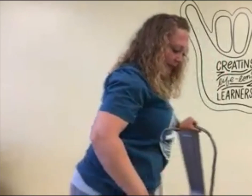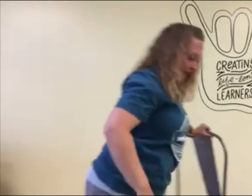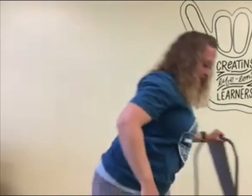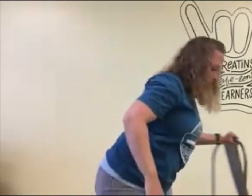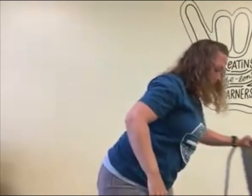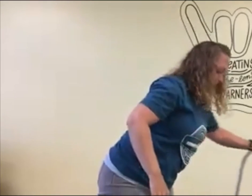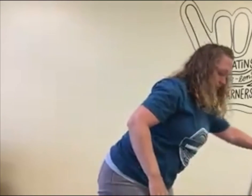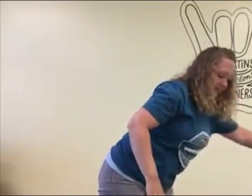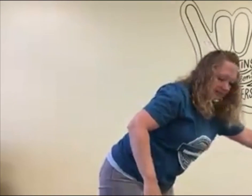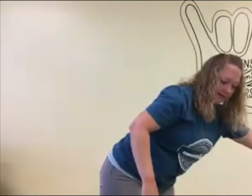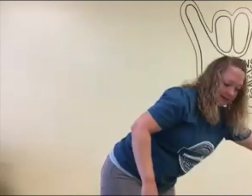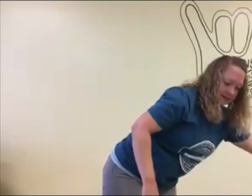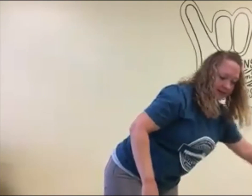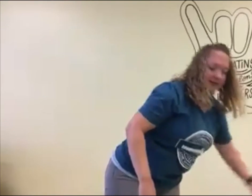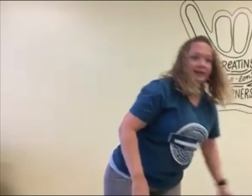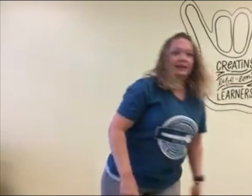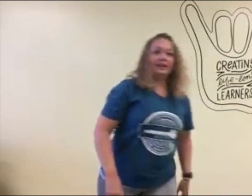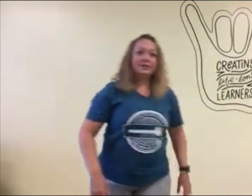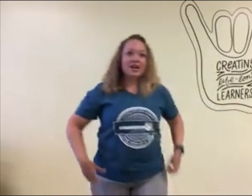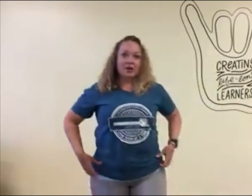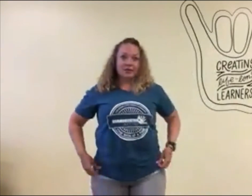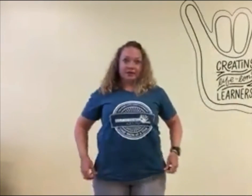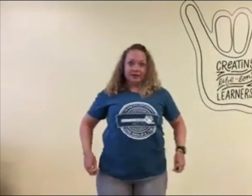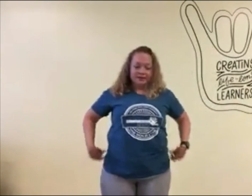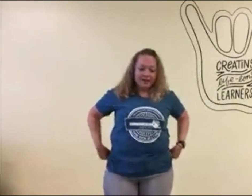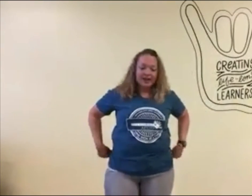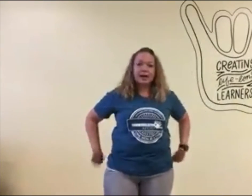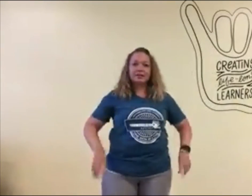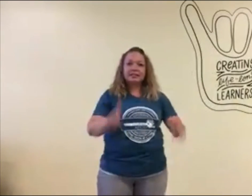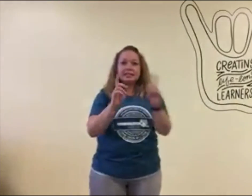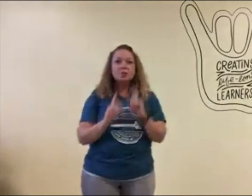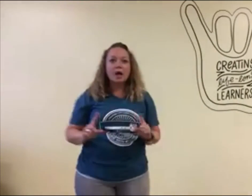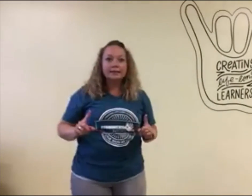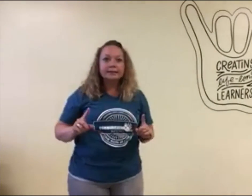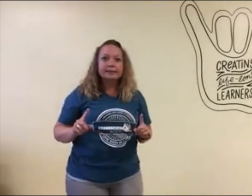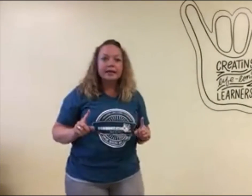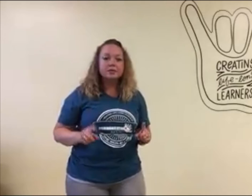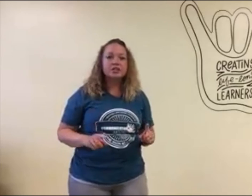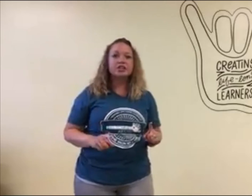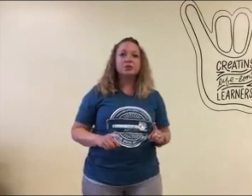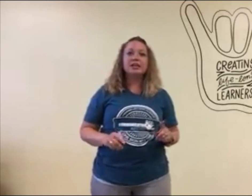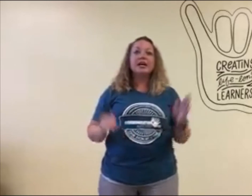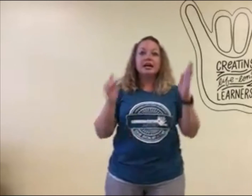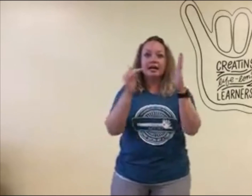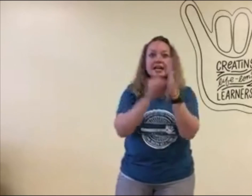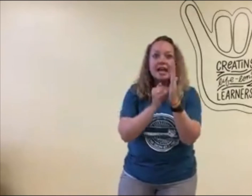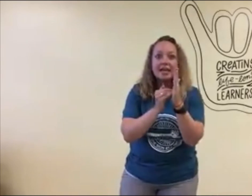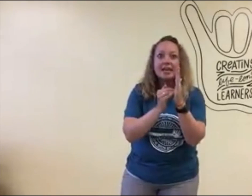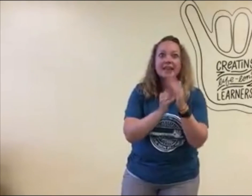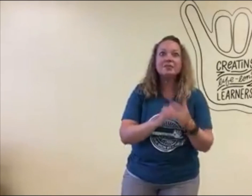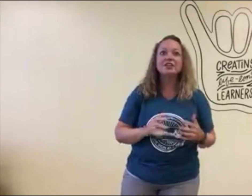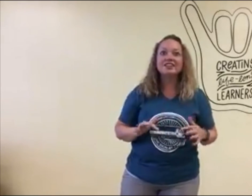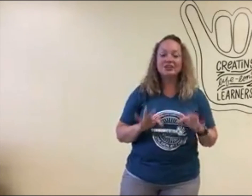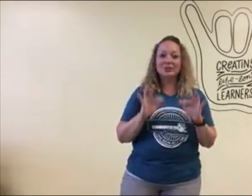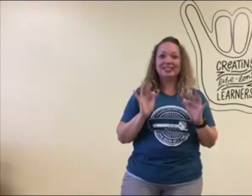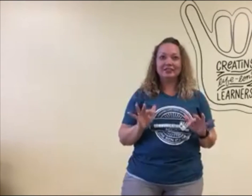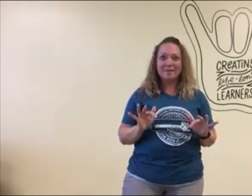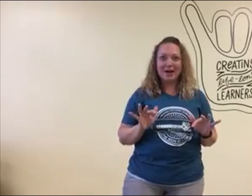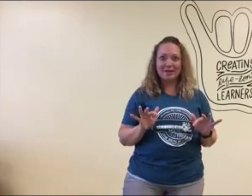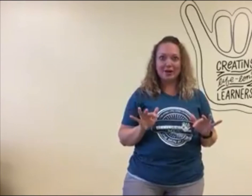Okay. Here we go. You ready? I'm gonna sing it once. And then we're gonna do it again. And then we're gonna do it with different body parts. Are you